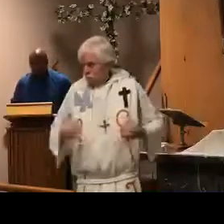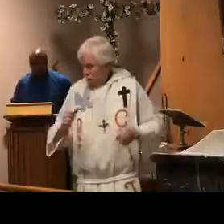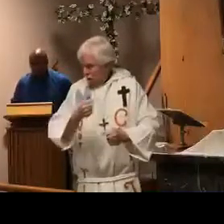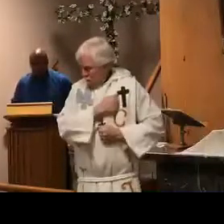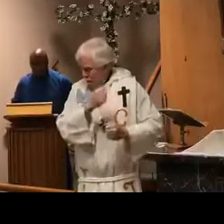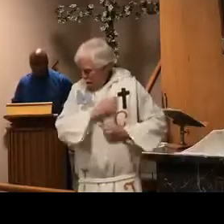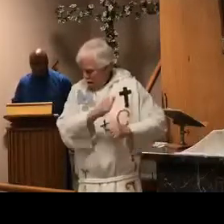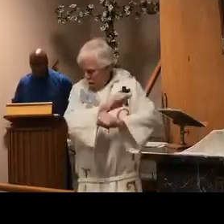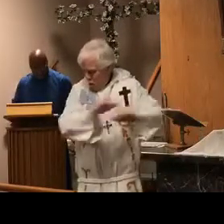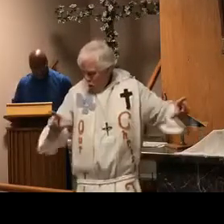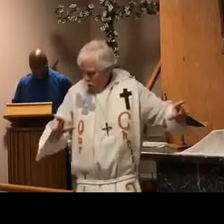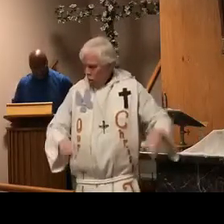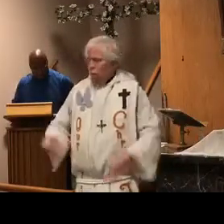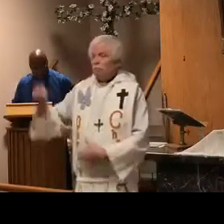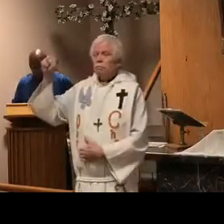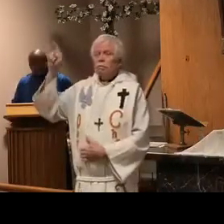all of them,